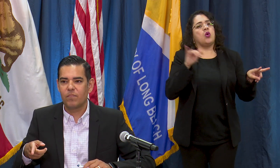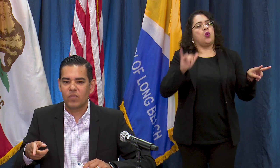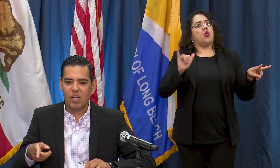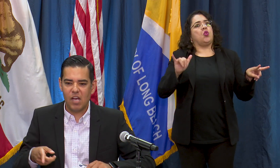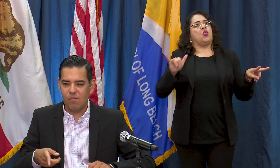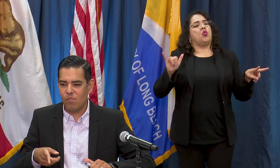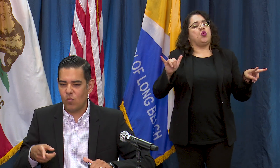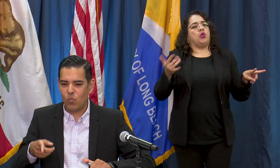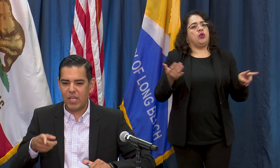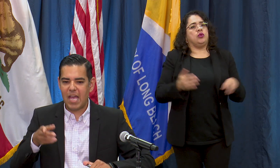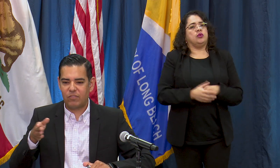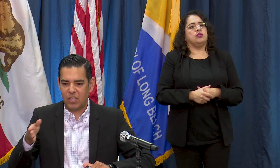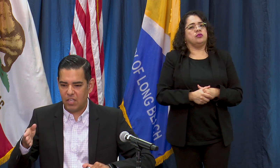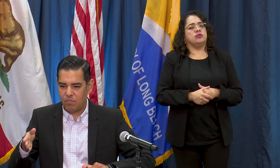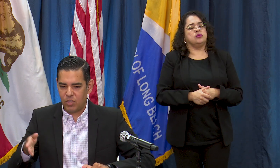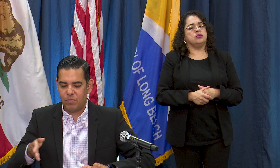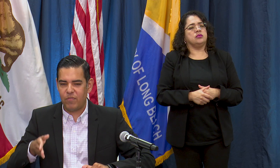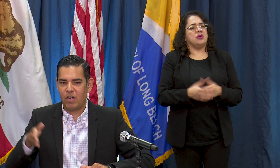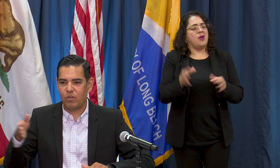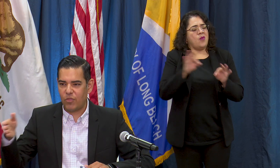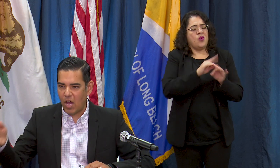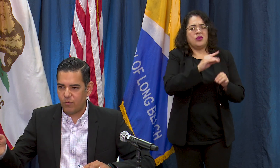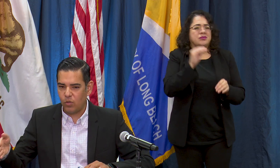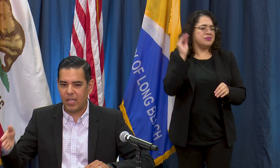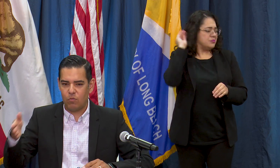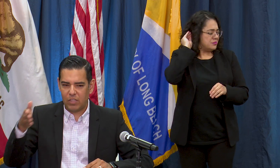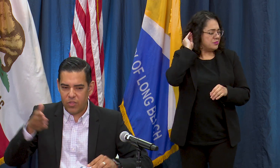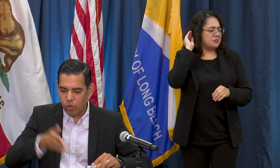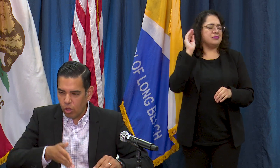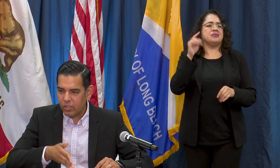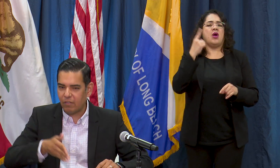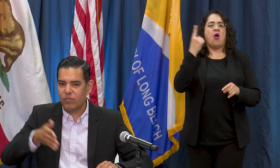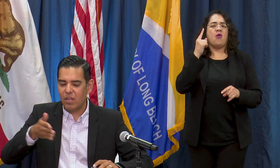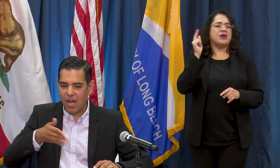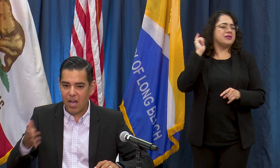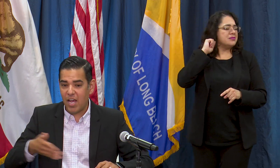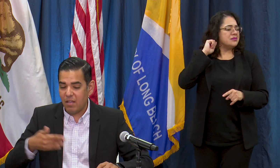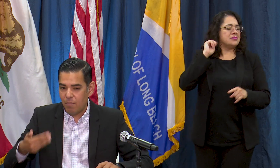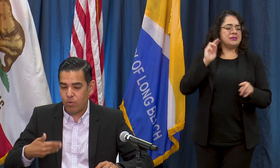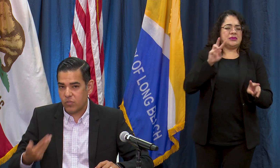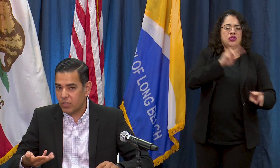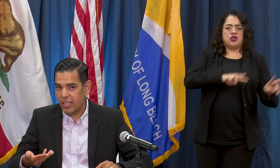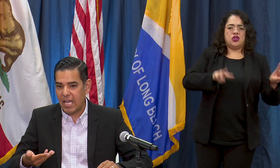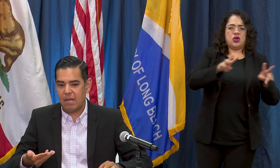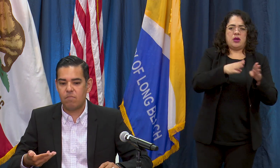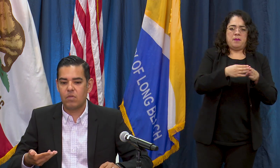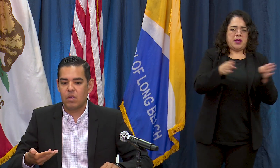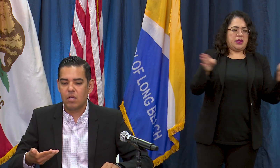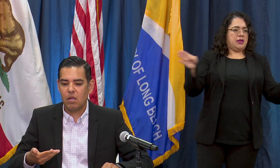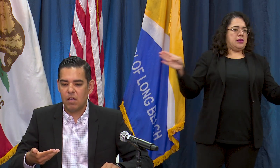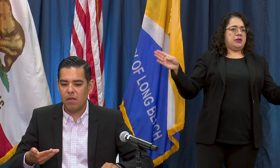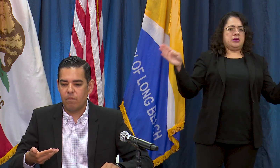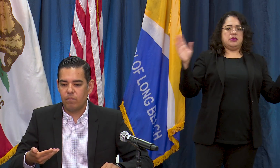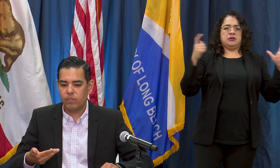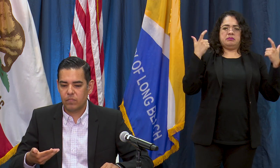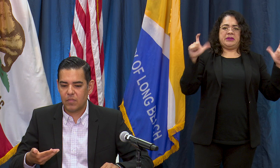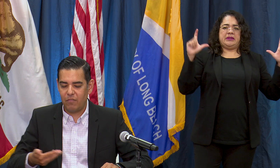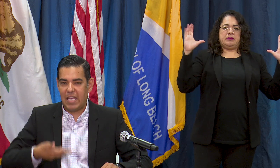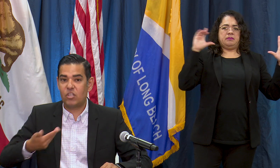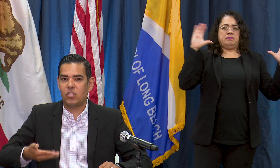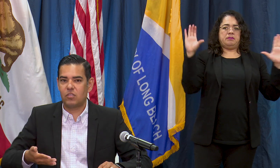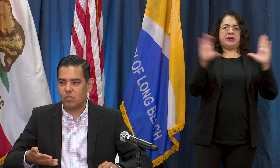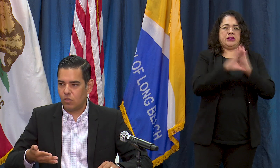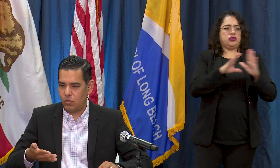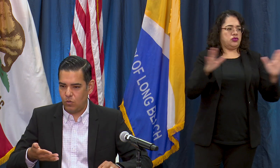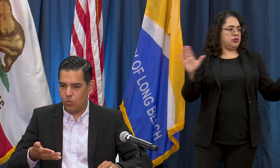why we have to just be very, very thoughtful and really look. I personally am kind